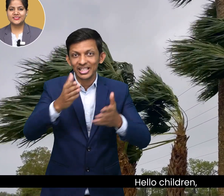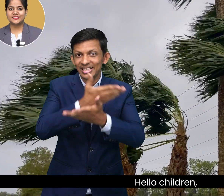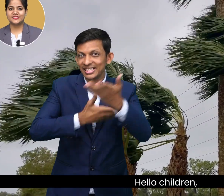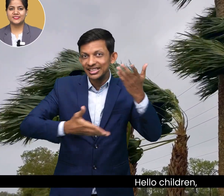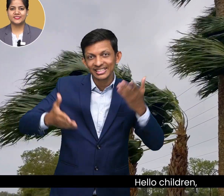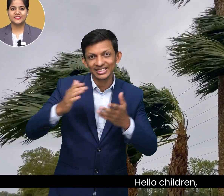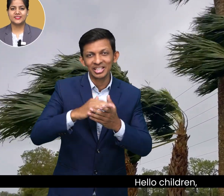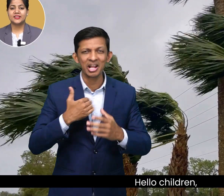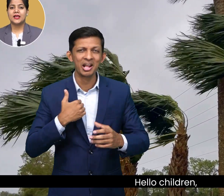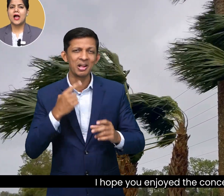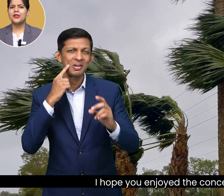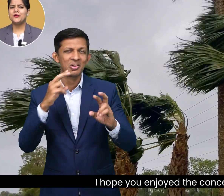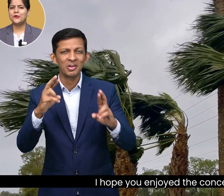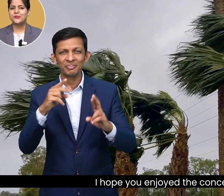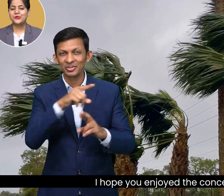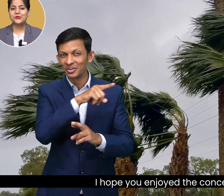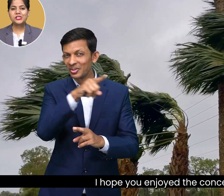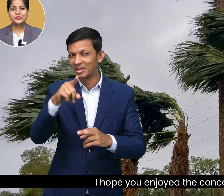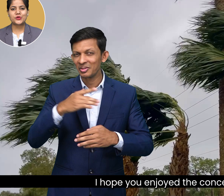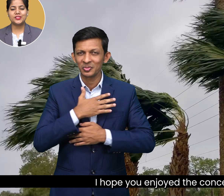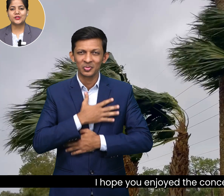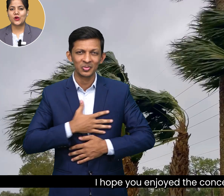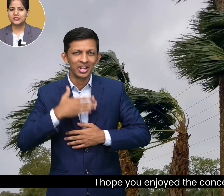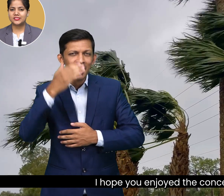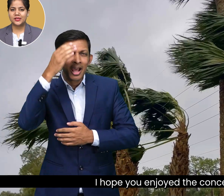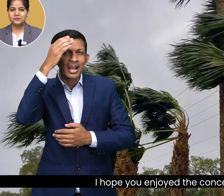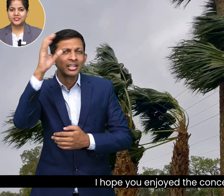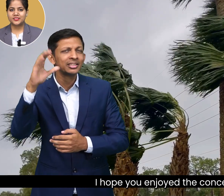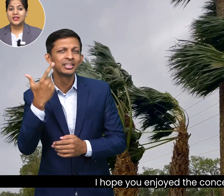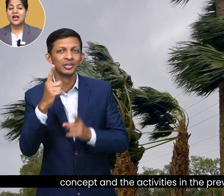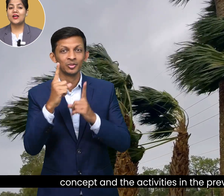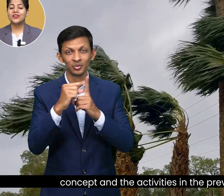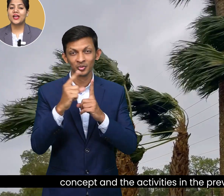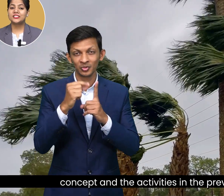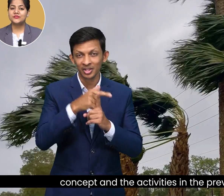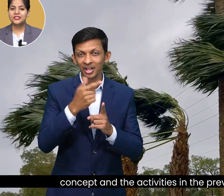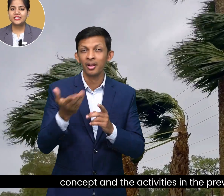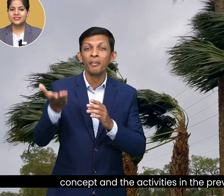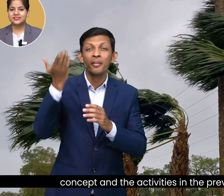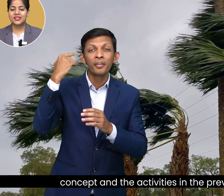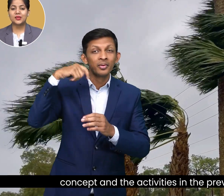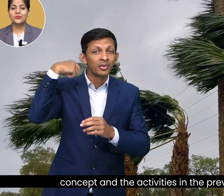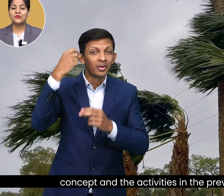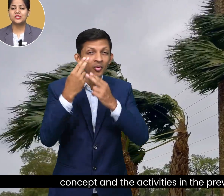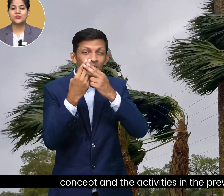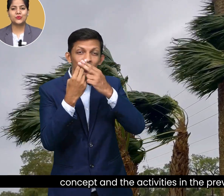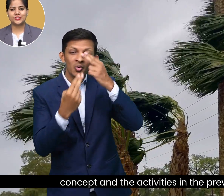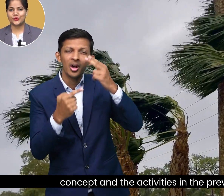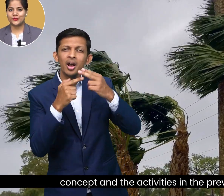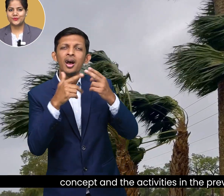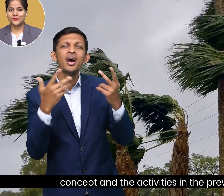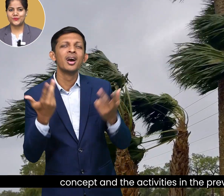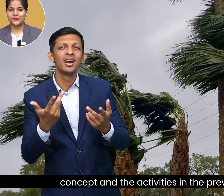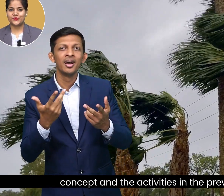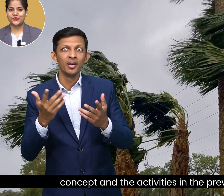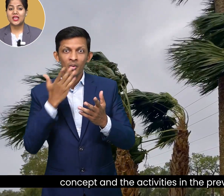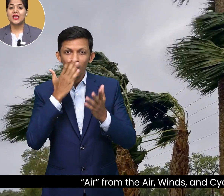children. I hope you enjoyed the concept and the activities in the previous